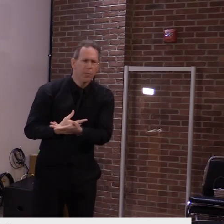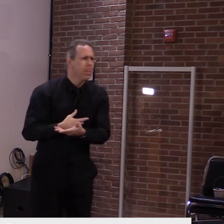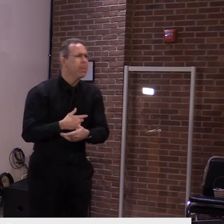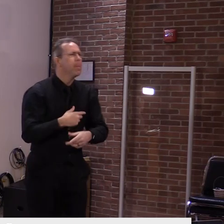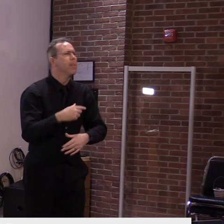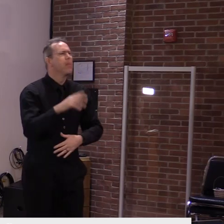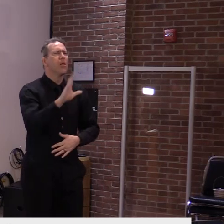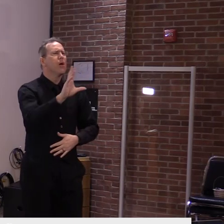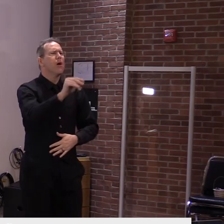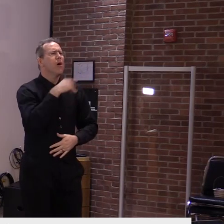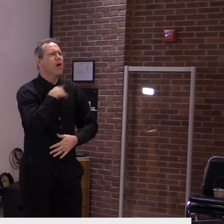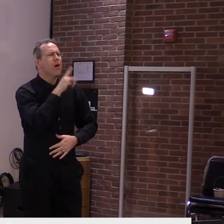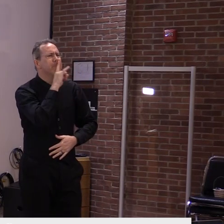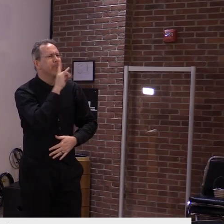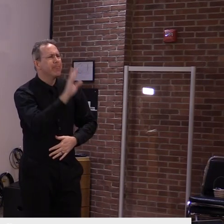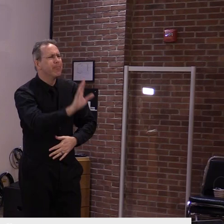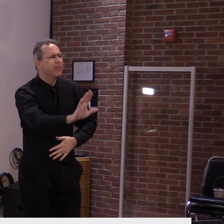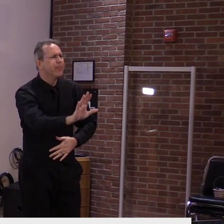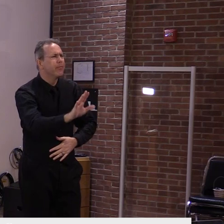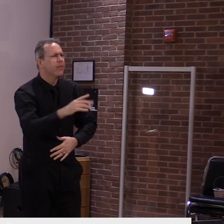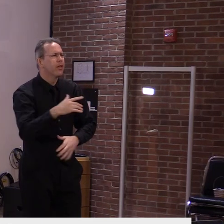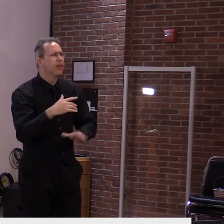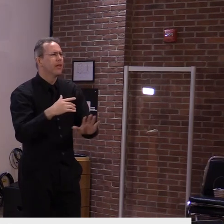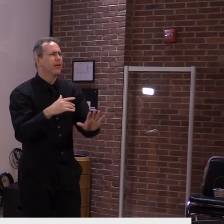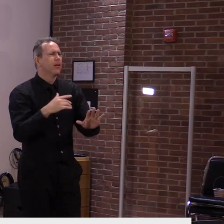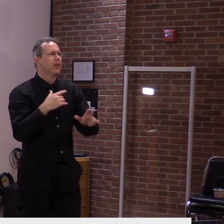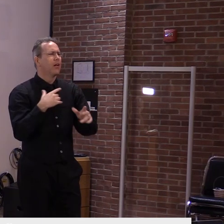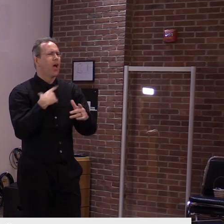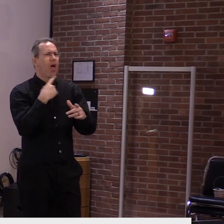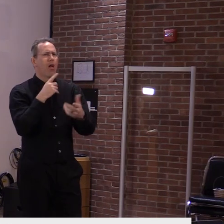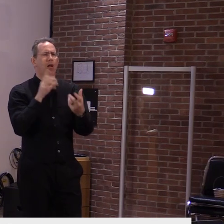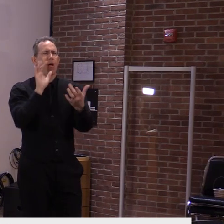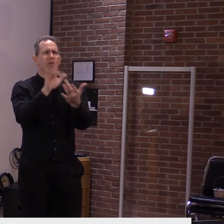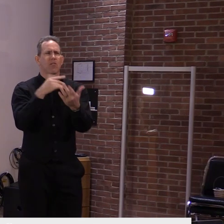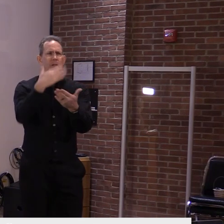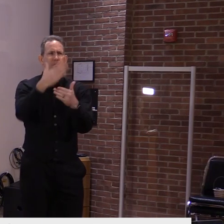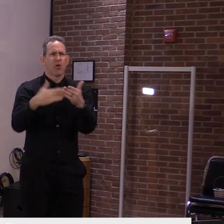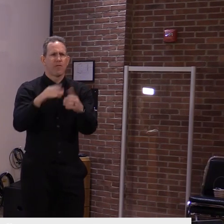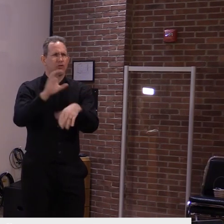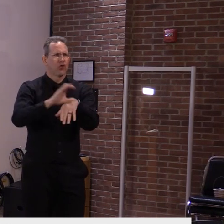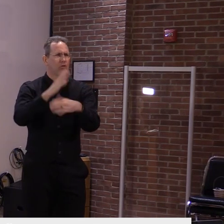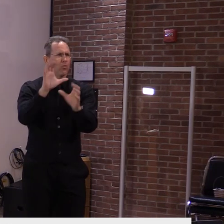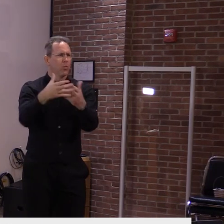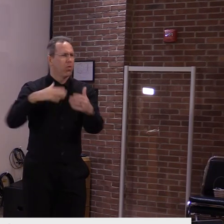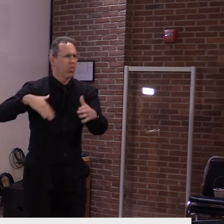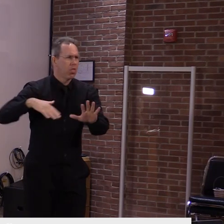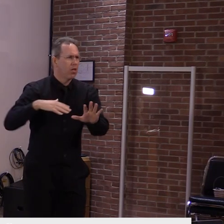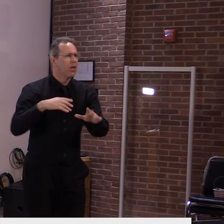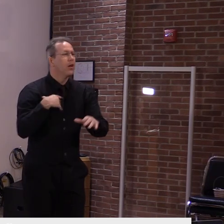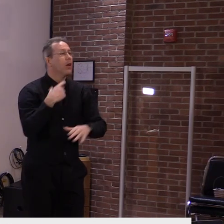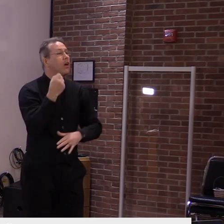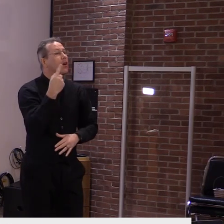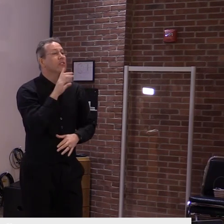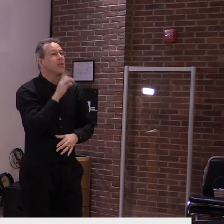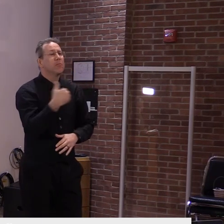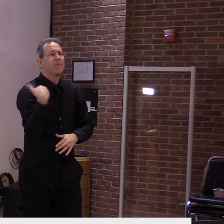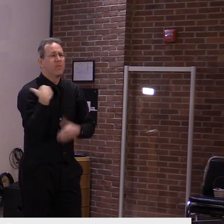organizations about participating in this. But as I said last week, and I mean this, I mean anybody that can